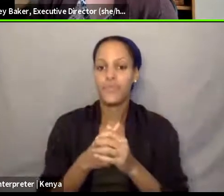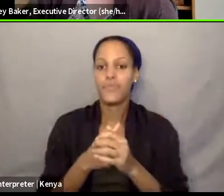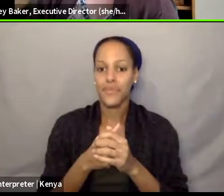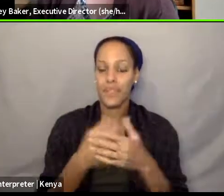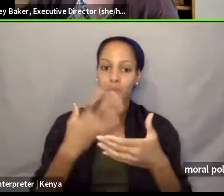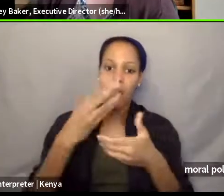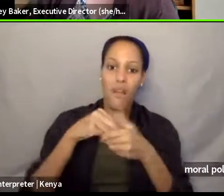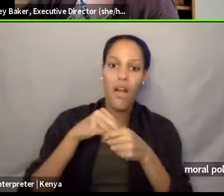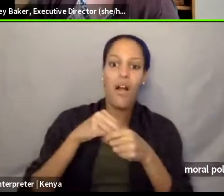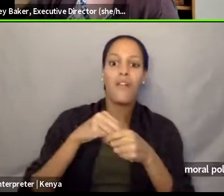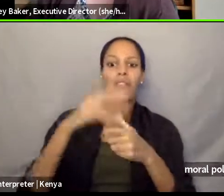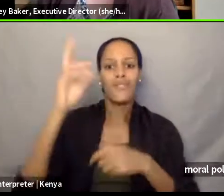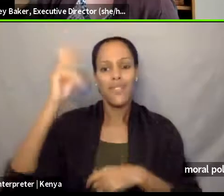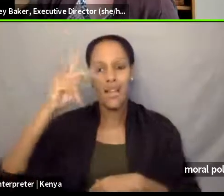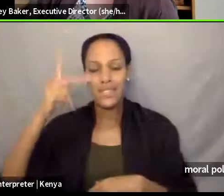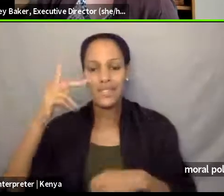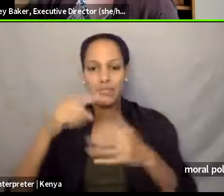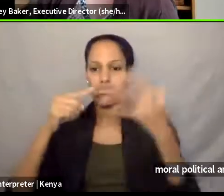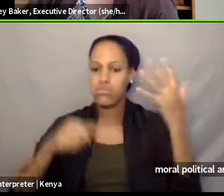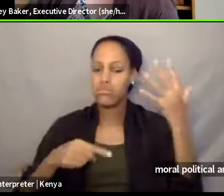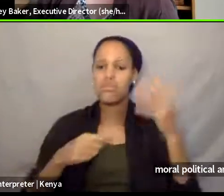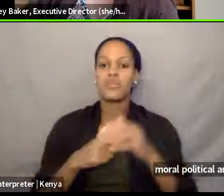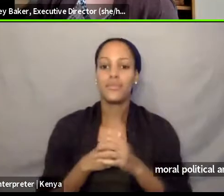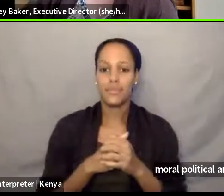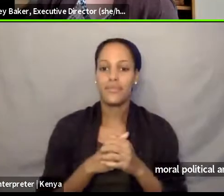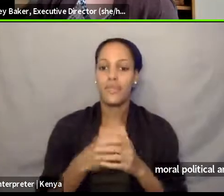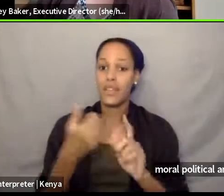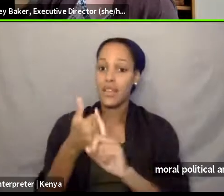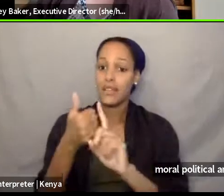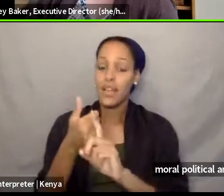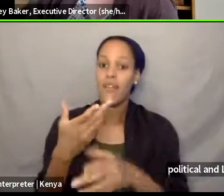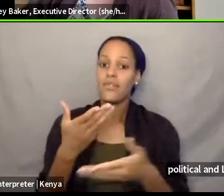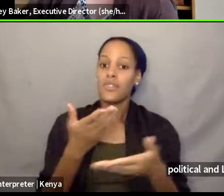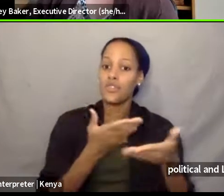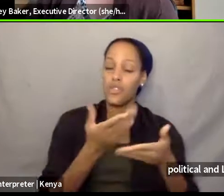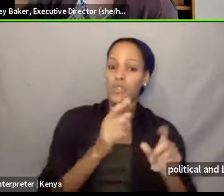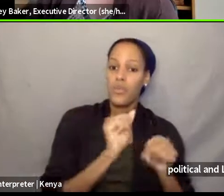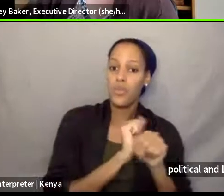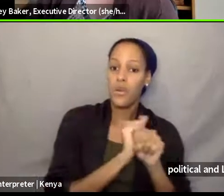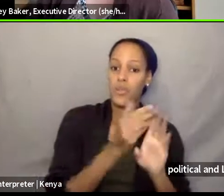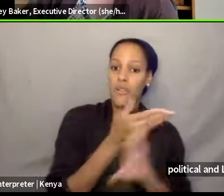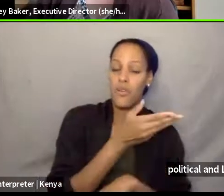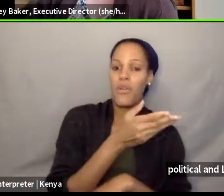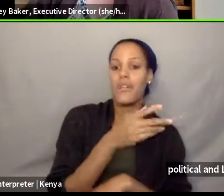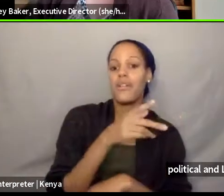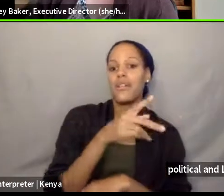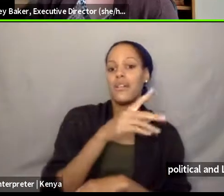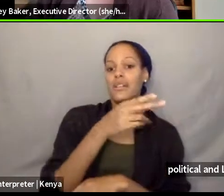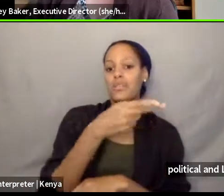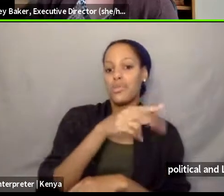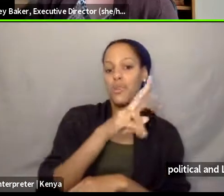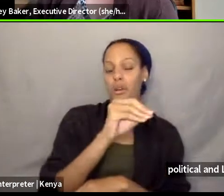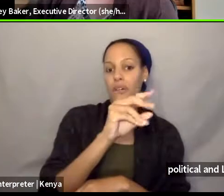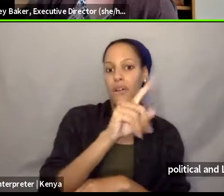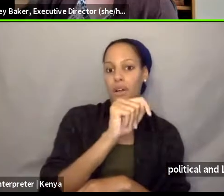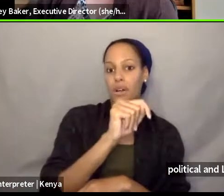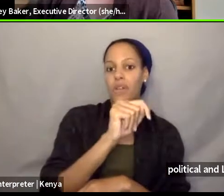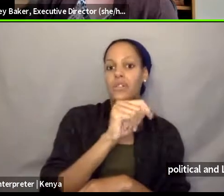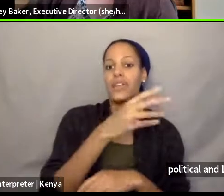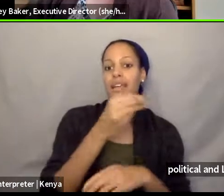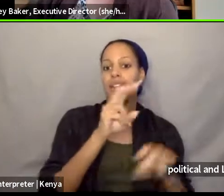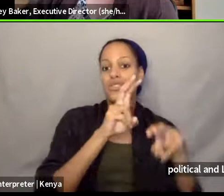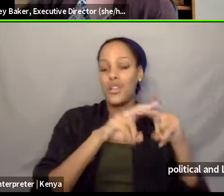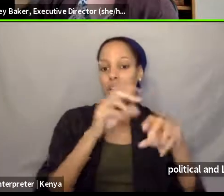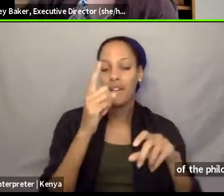2 decades. Dr. Mathias previously served as interim associate provost and as chair of the philosophy department